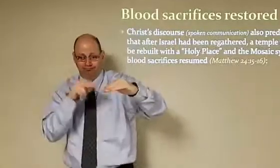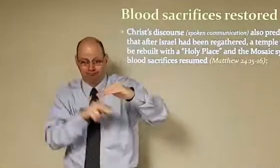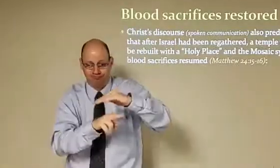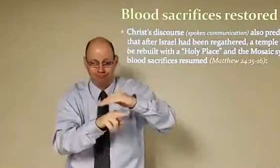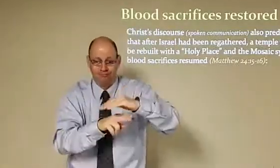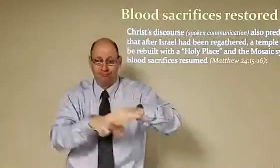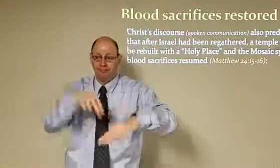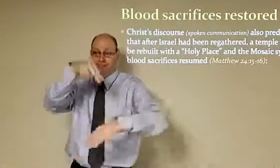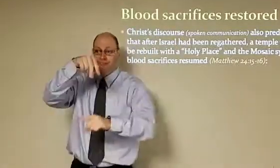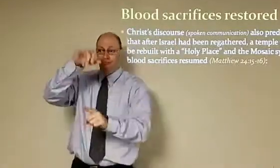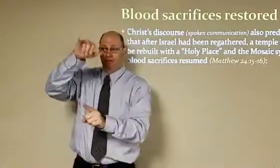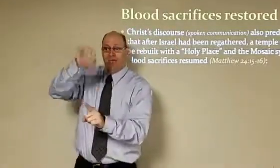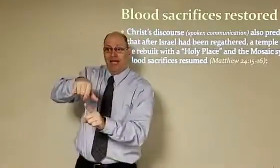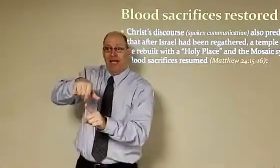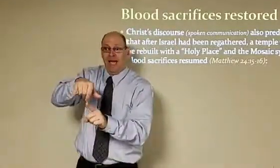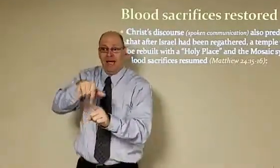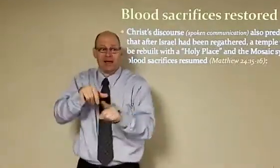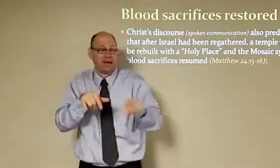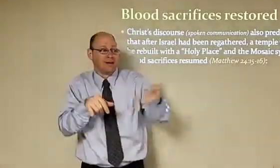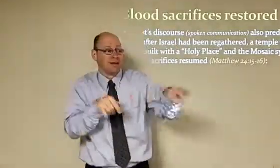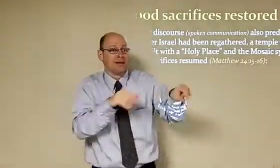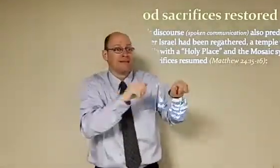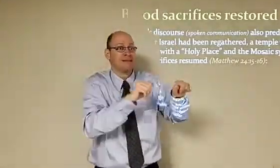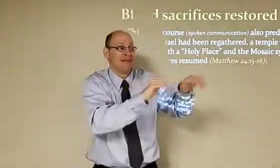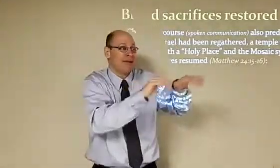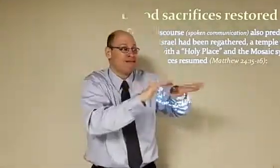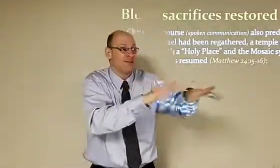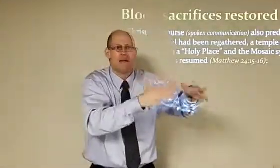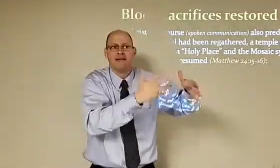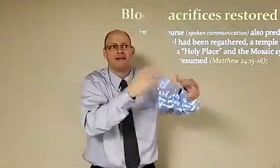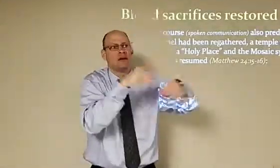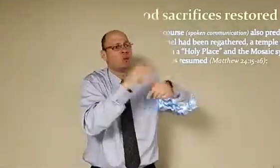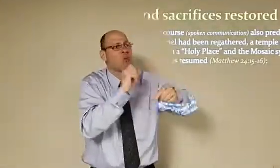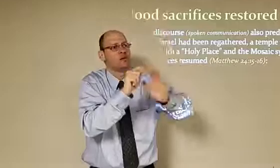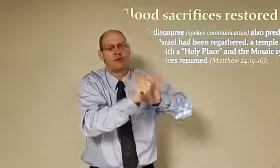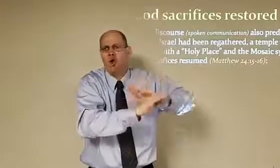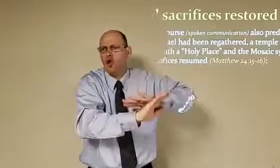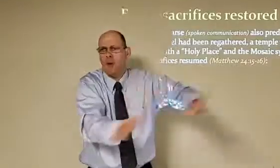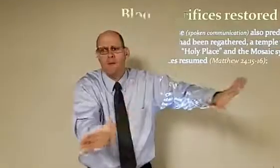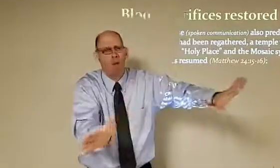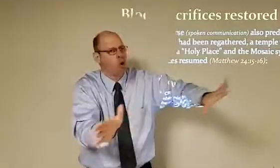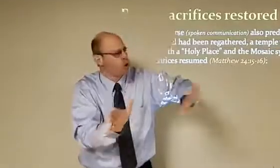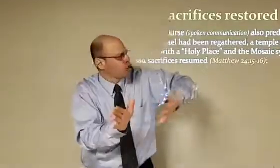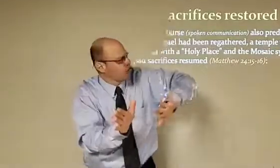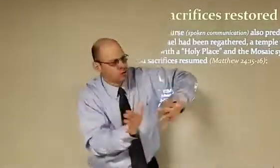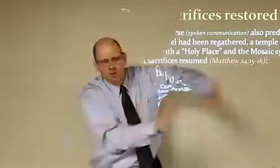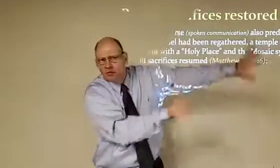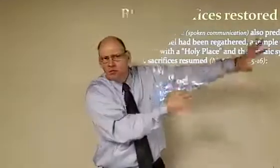sacrifice. He was sacrificed, he was crucified, buried, and resurrected. There's no need for